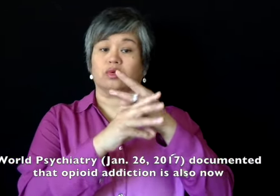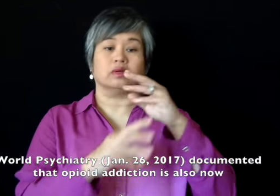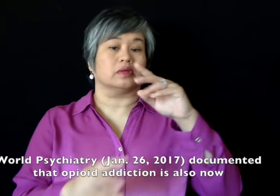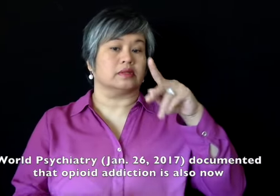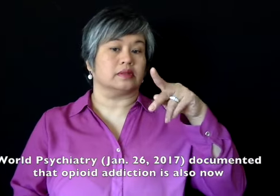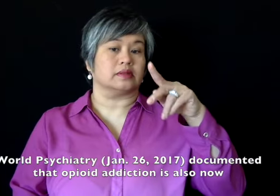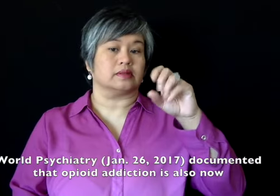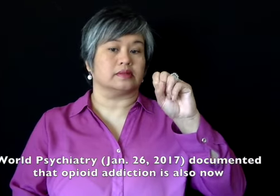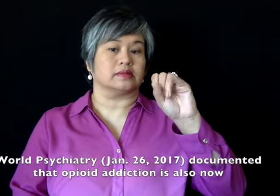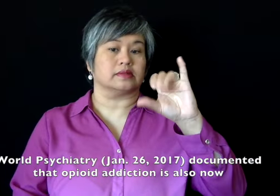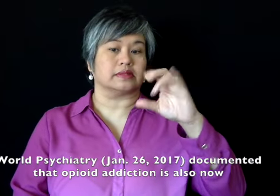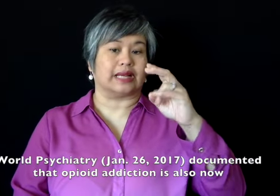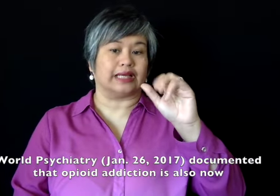World Psychiatry, January